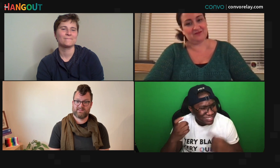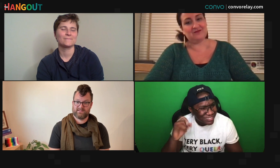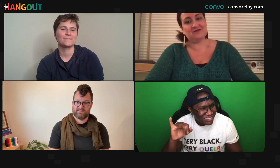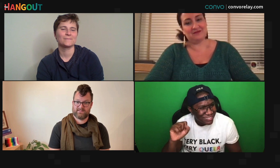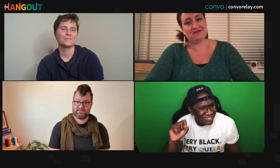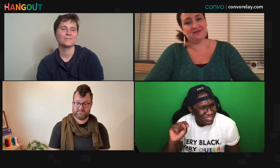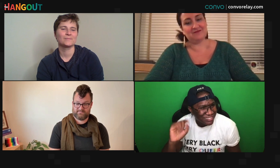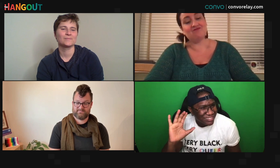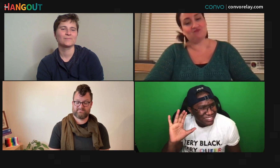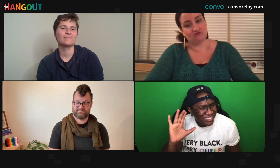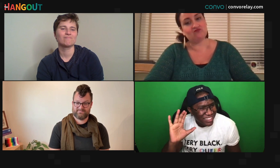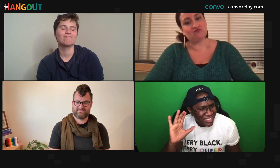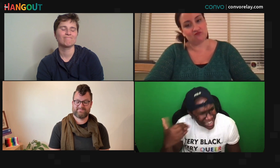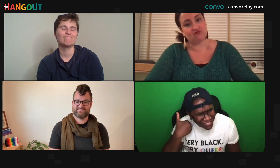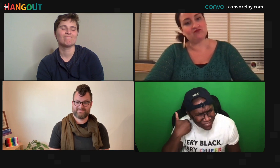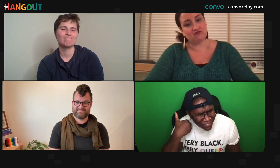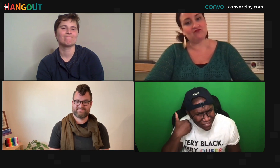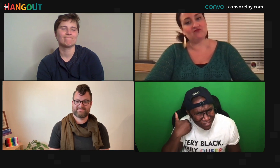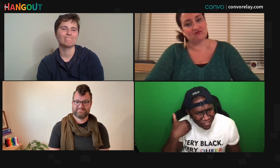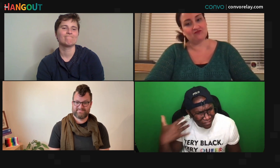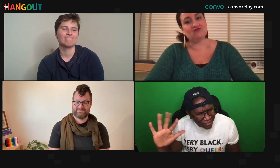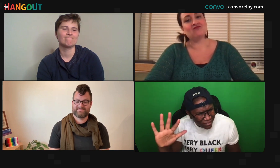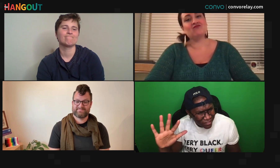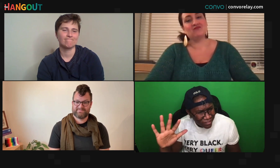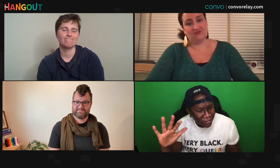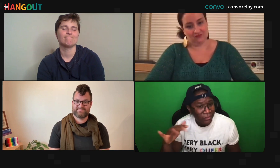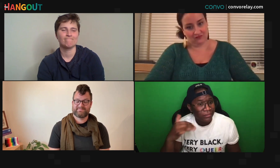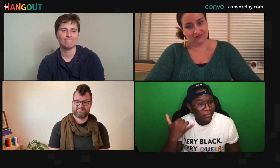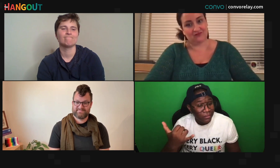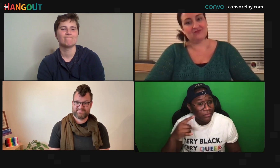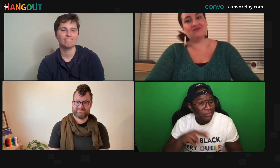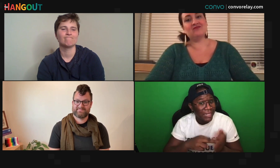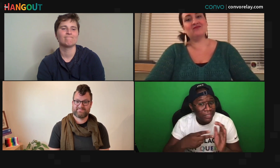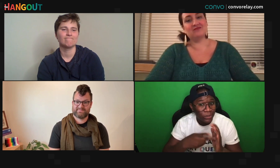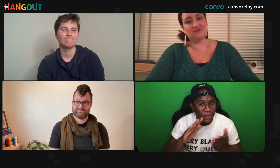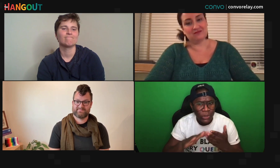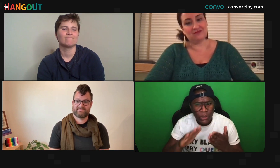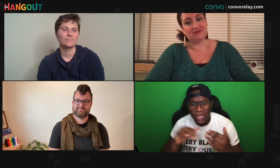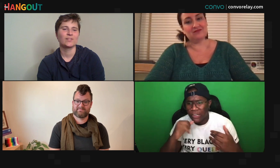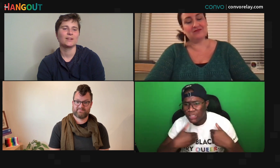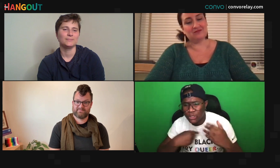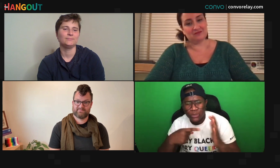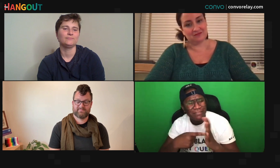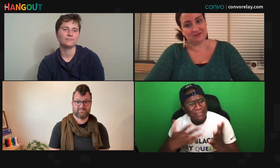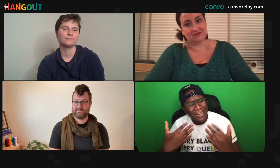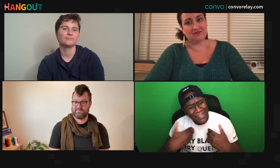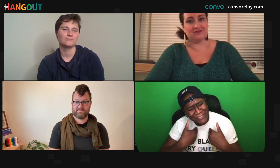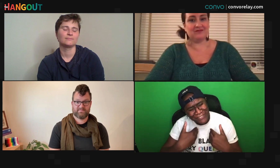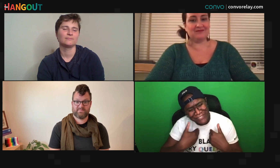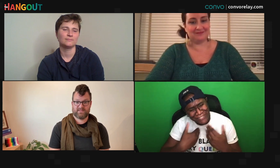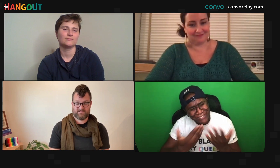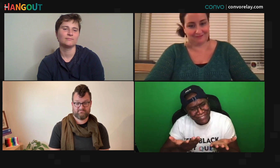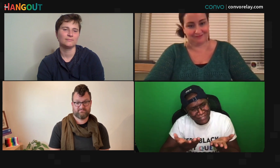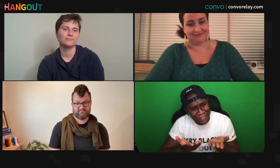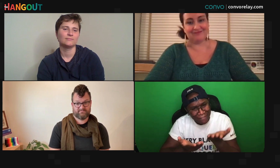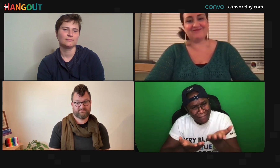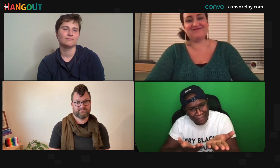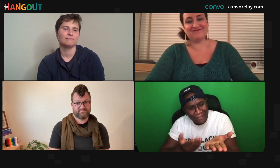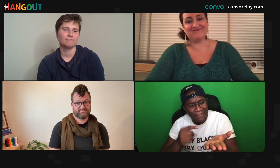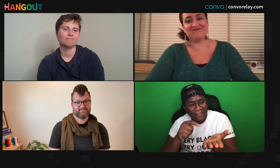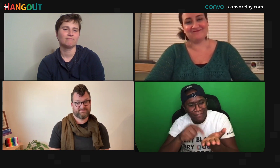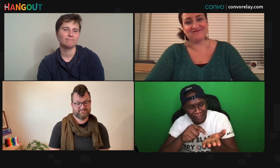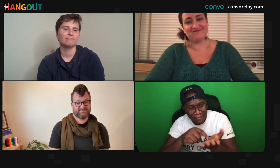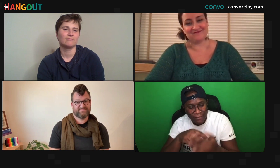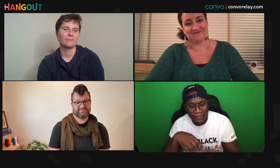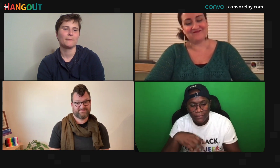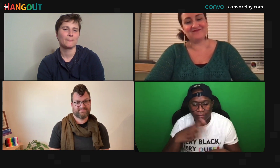Black, deaf, blind, queers exist. We are out there. And what that means is not saying